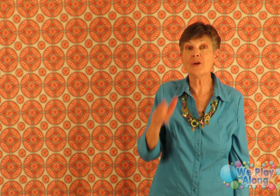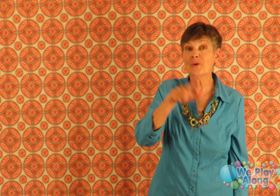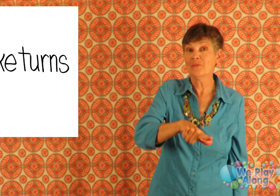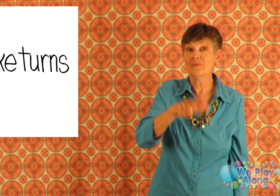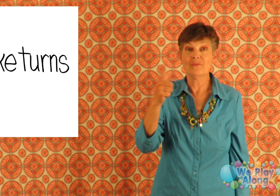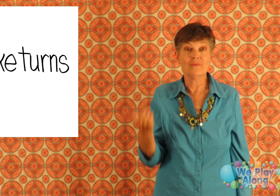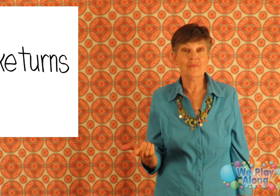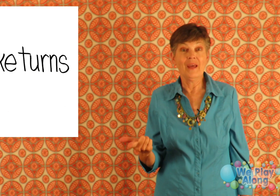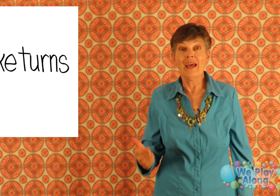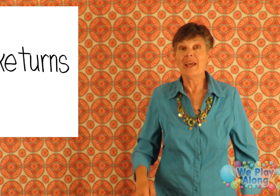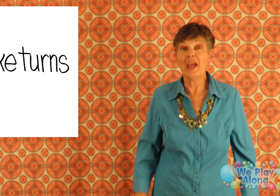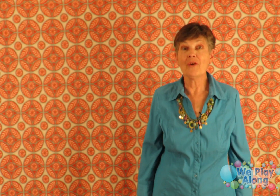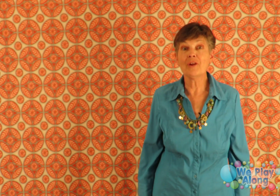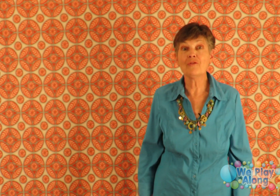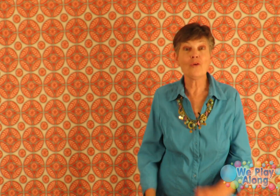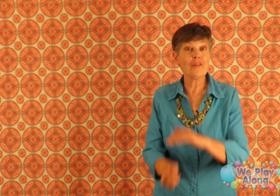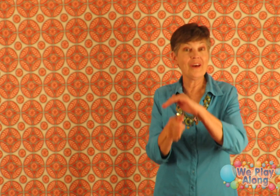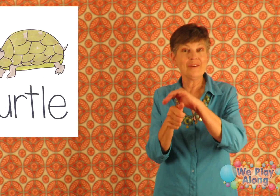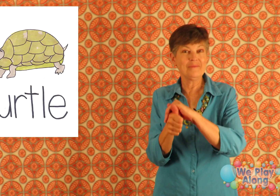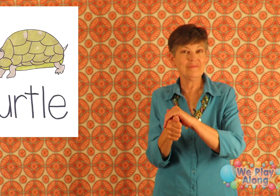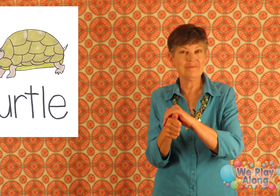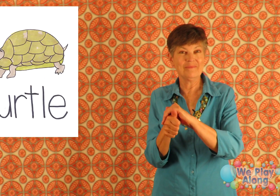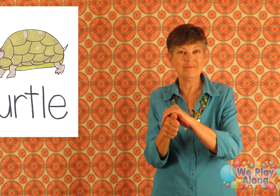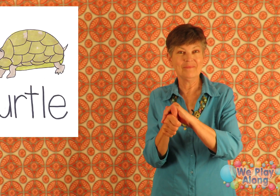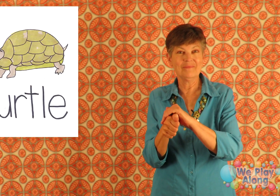also caring for